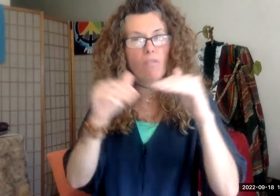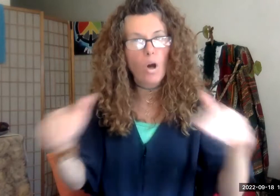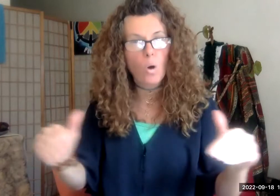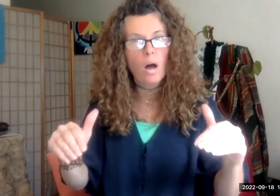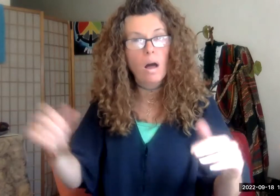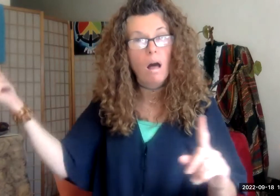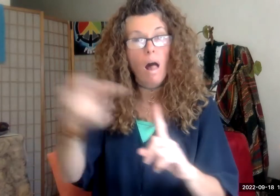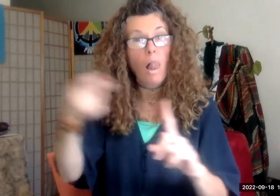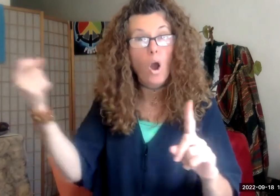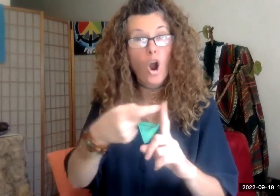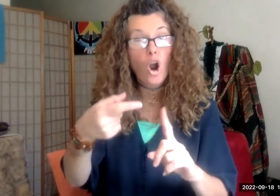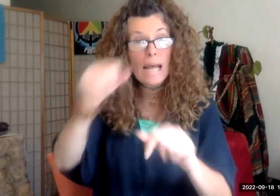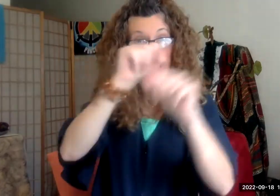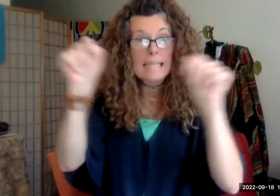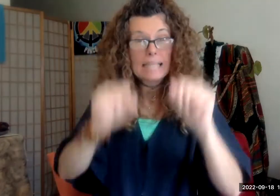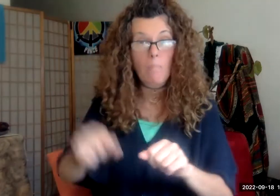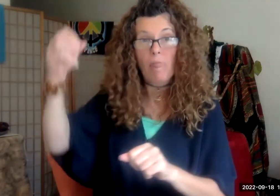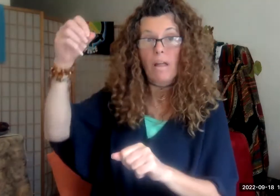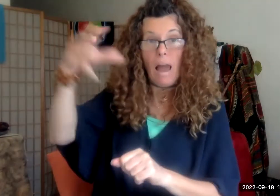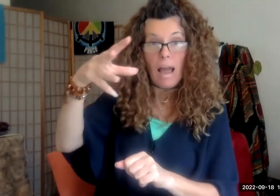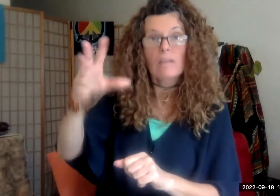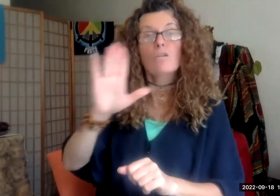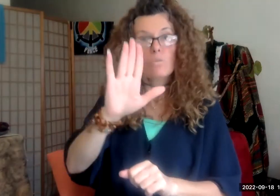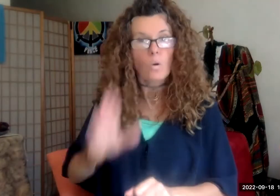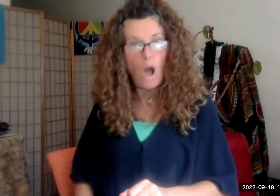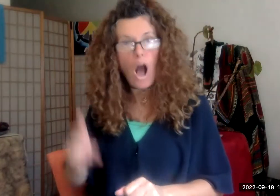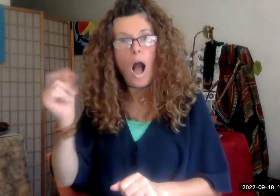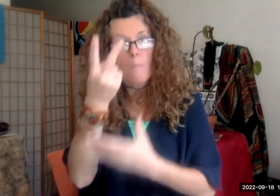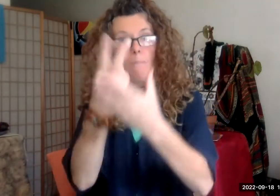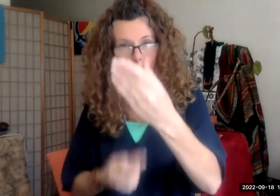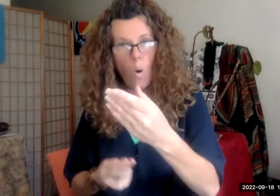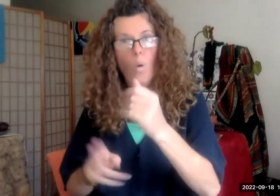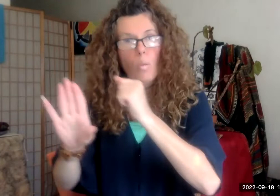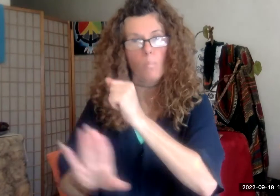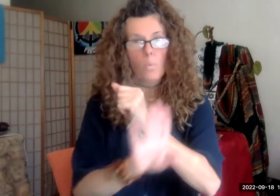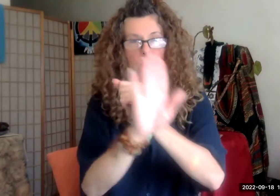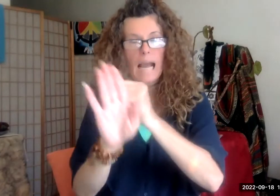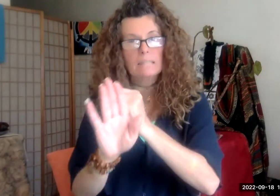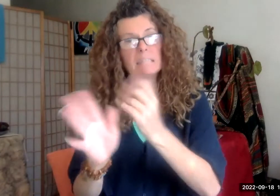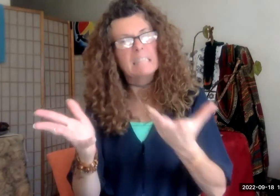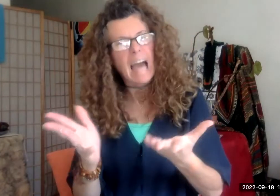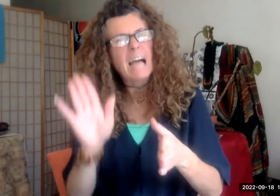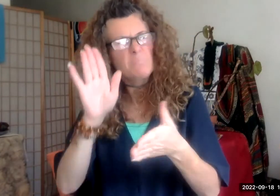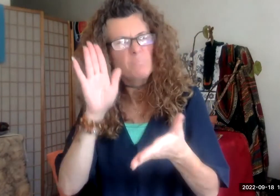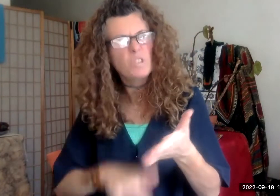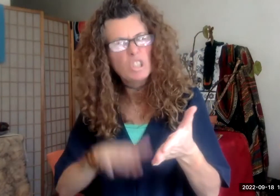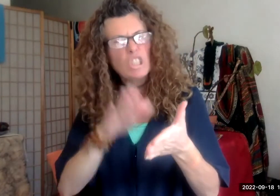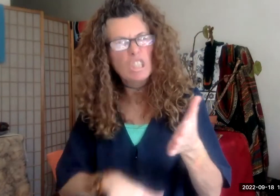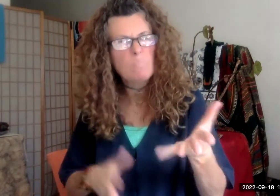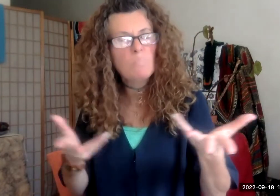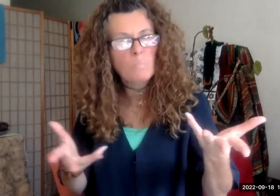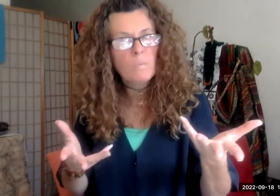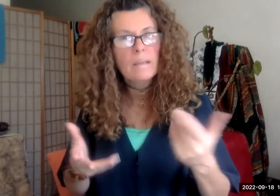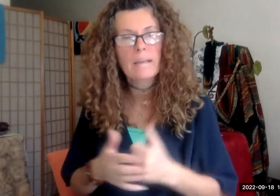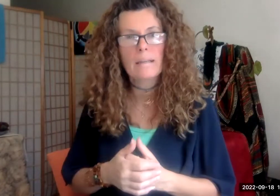system with light, the light and your dog. And that's relatively inexpensive compared to like